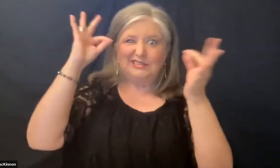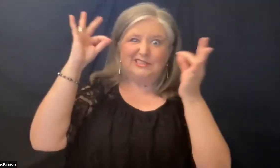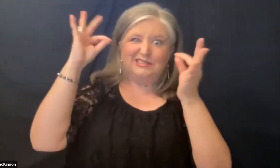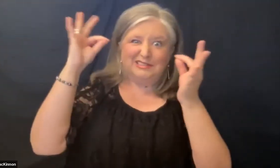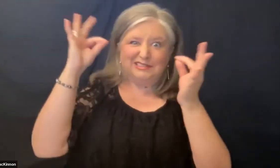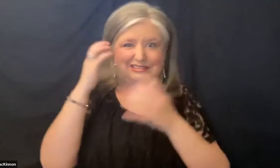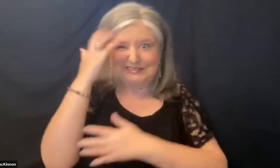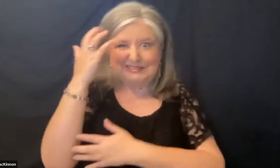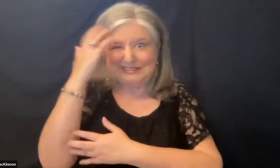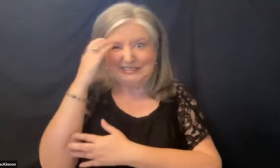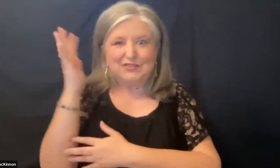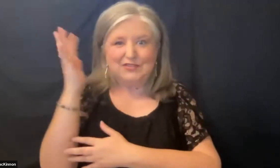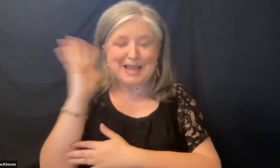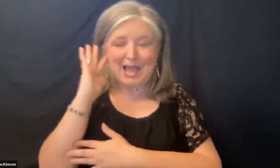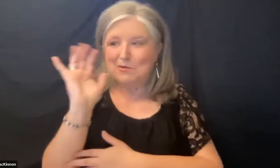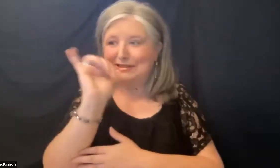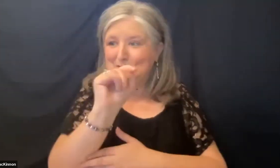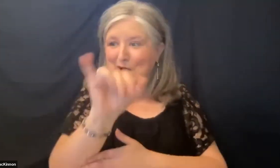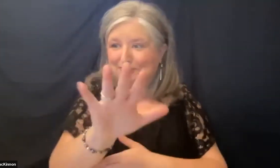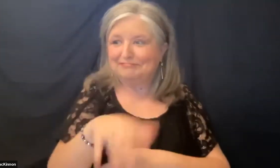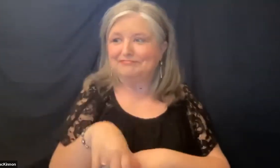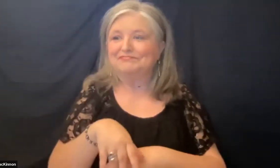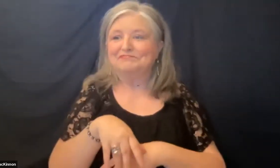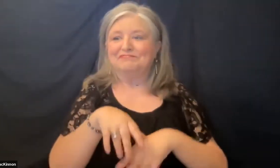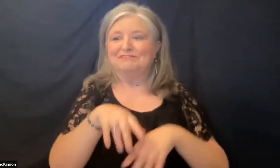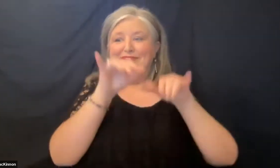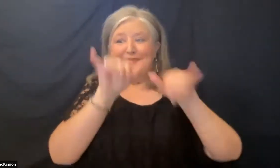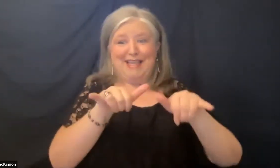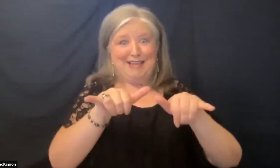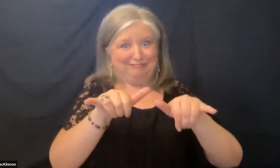loud noise that drove some of our hearing parents absolutely crazy.